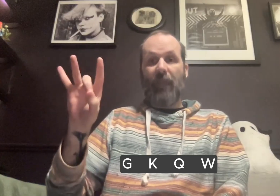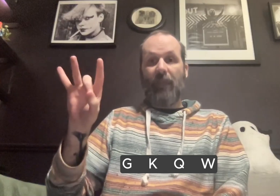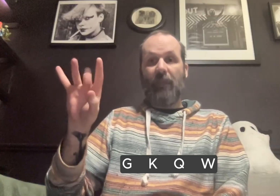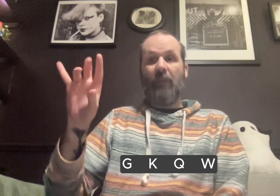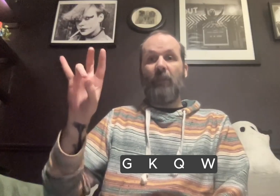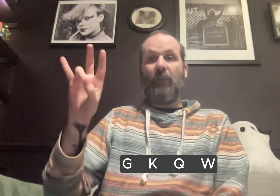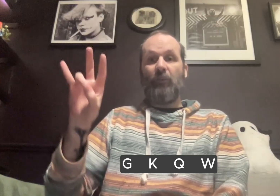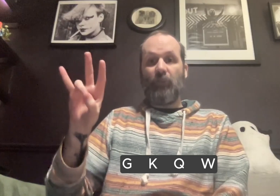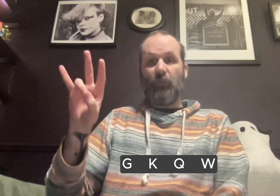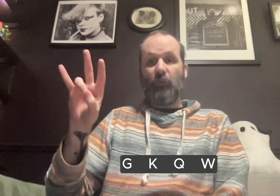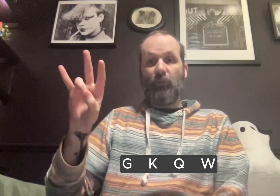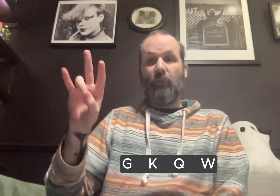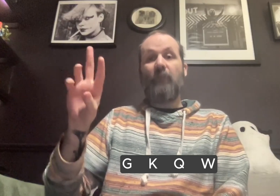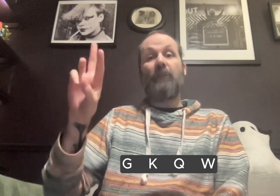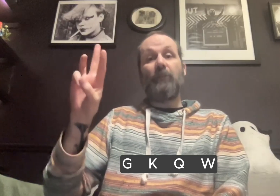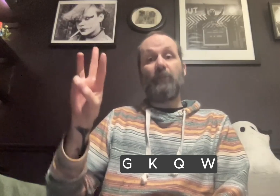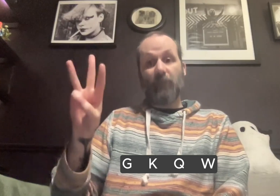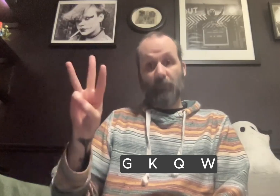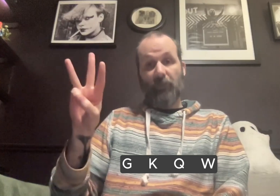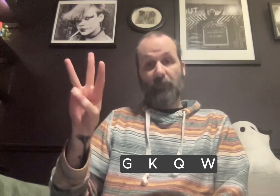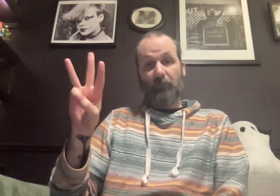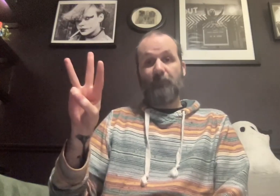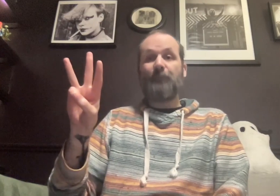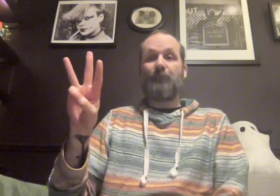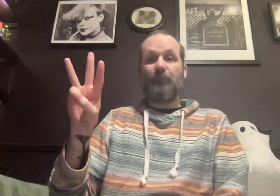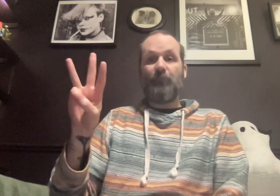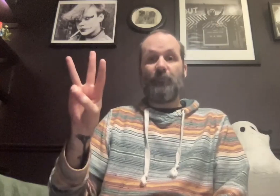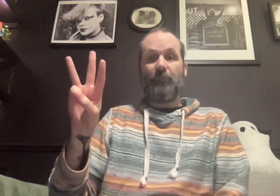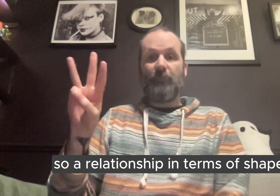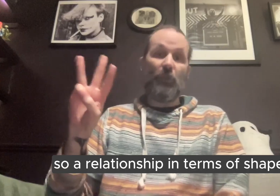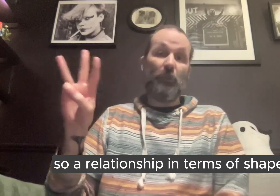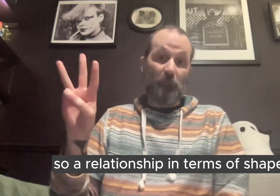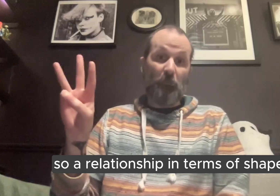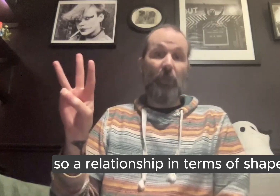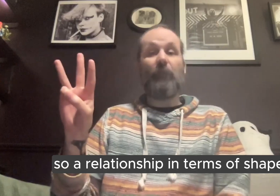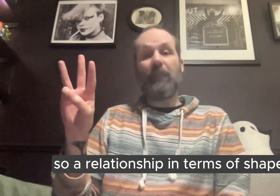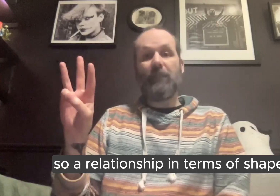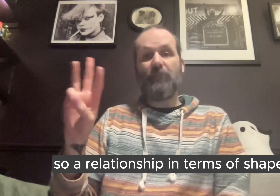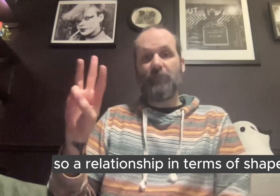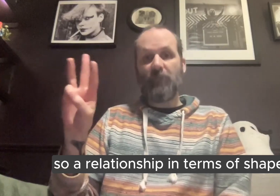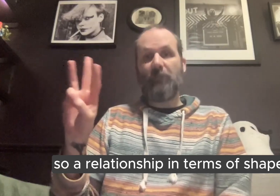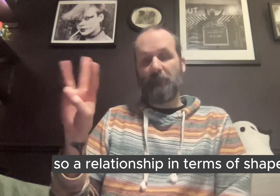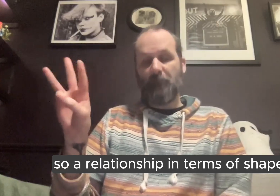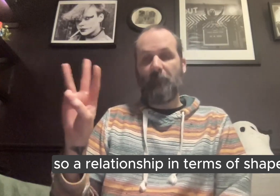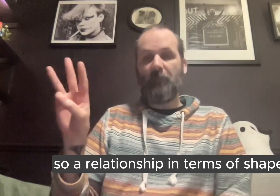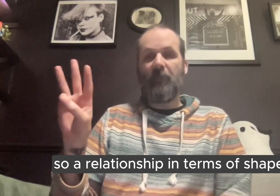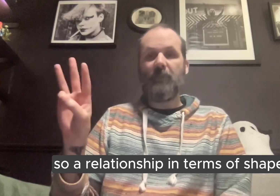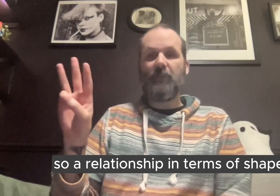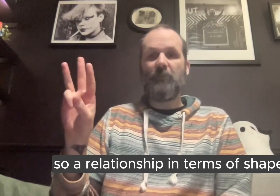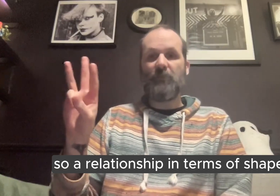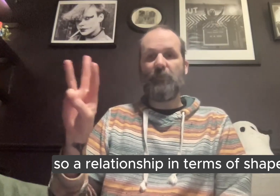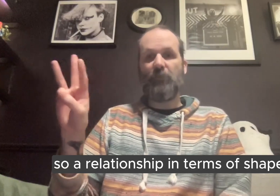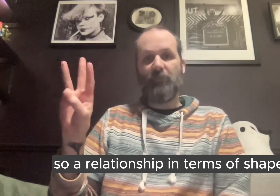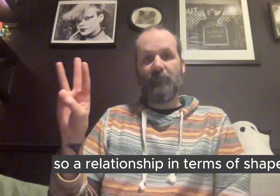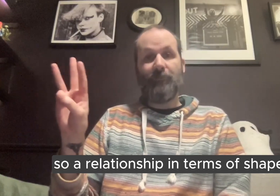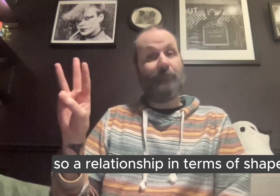K, Q, W. So a relationship in terms of